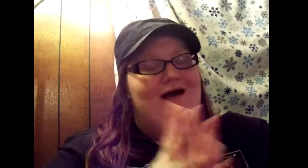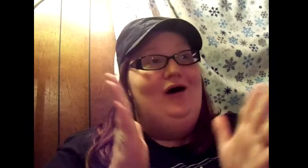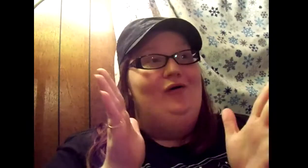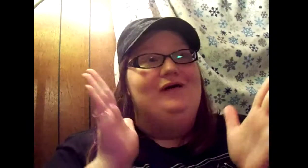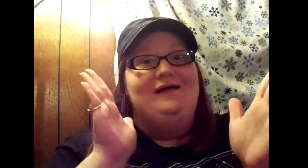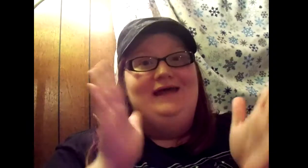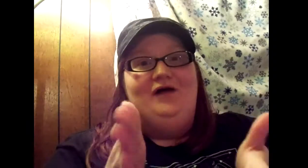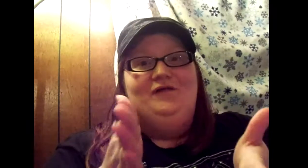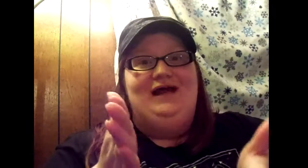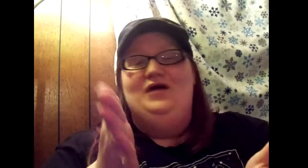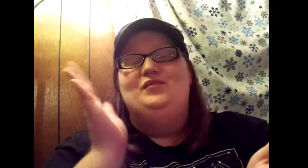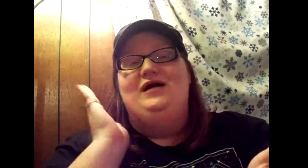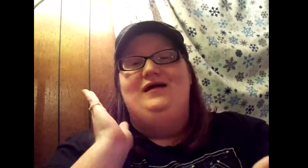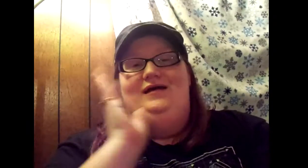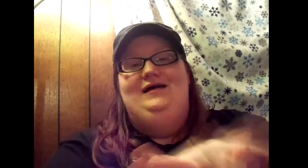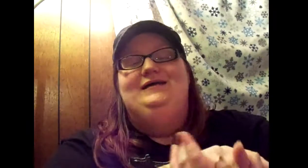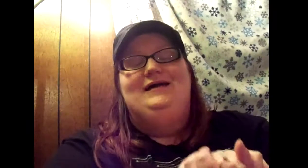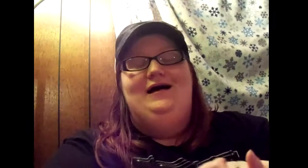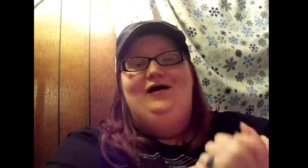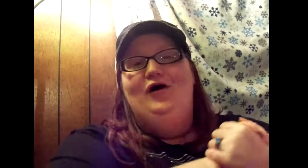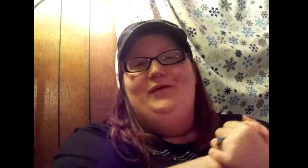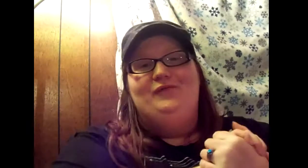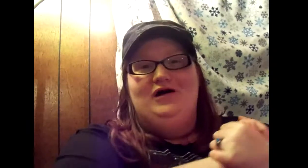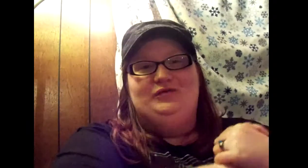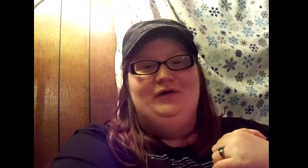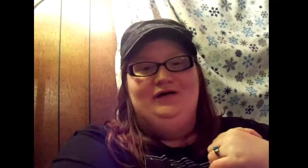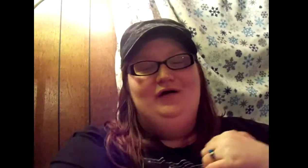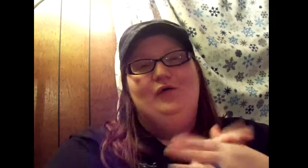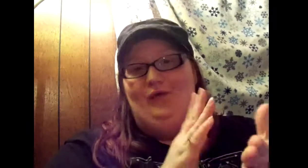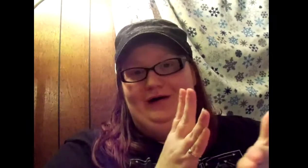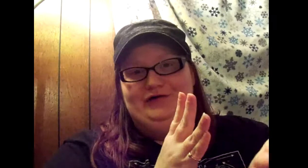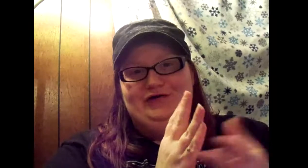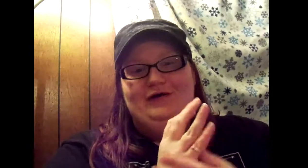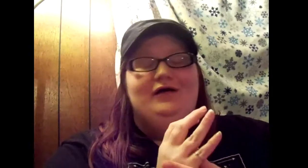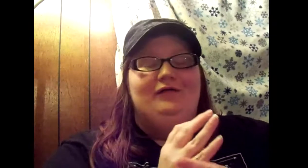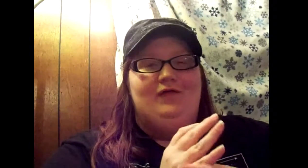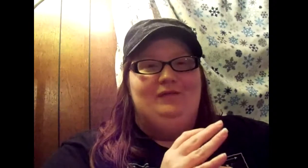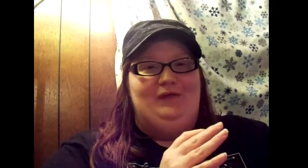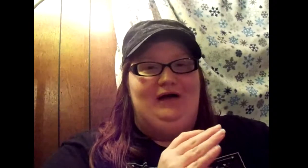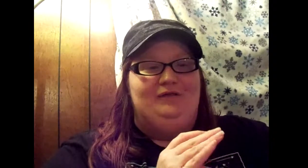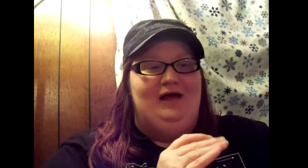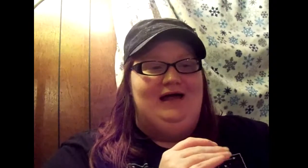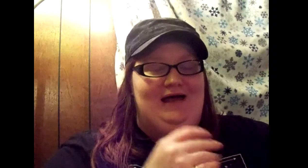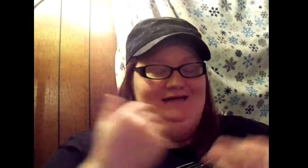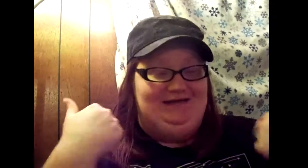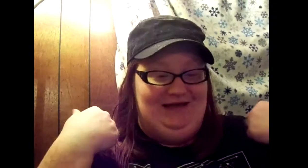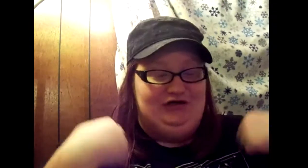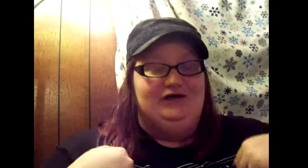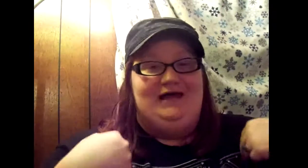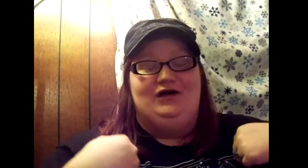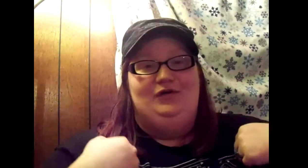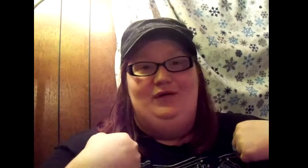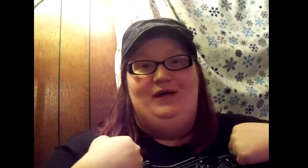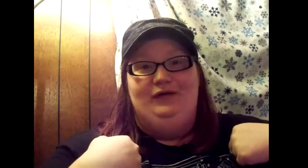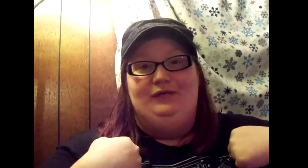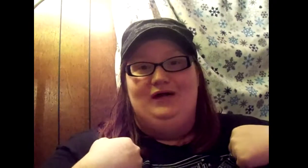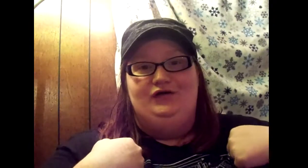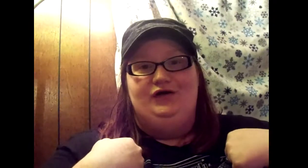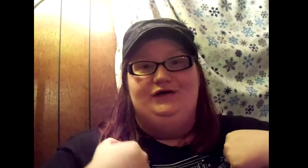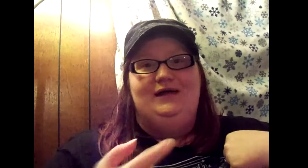Oh, the outfit I'm wearing is a Hoban Washburn Wash from Firefly. That shirt is actually one of my Loot Crate shirts.